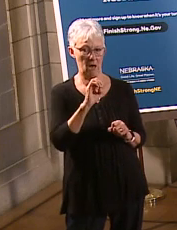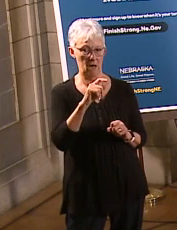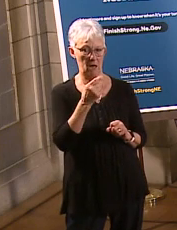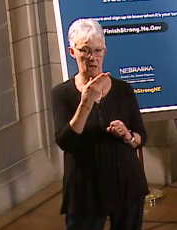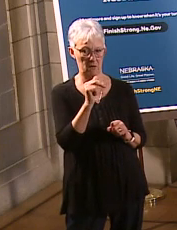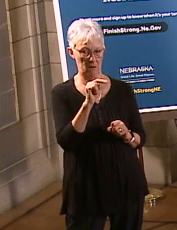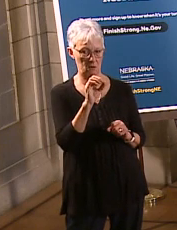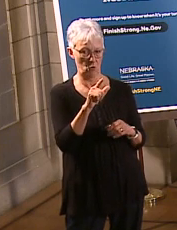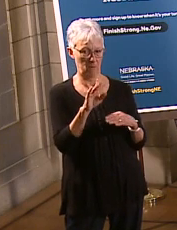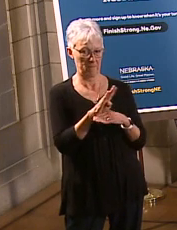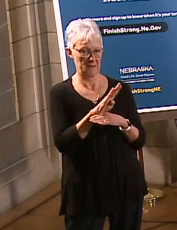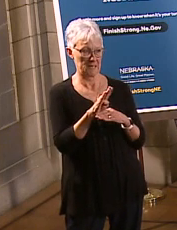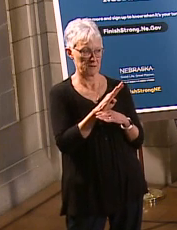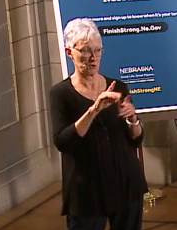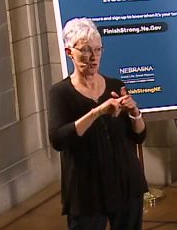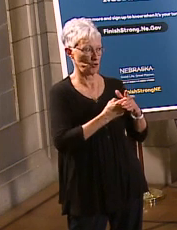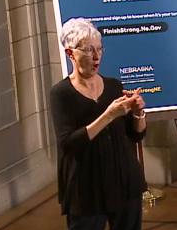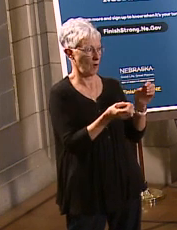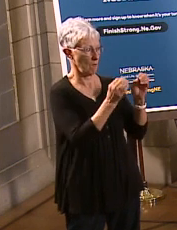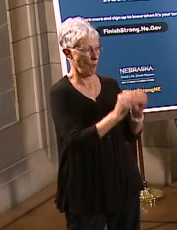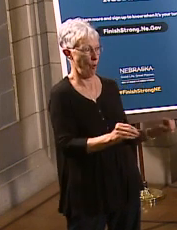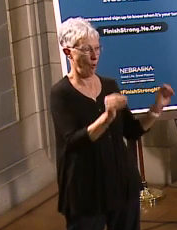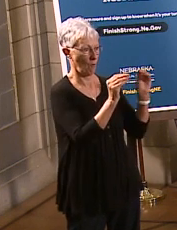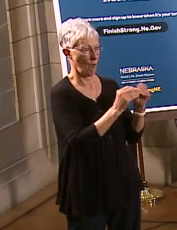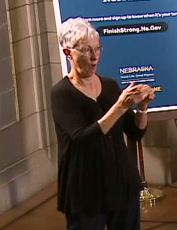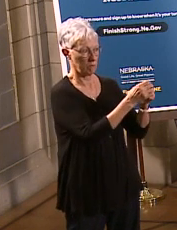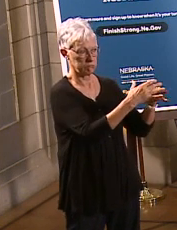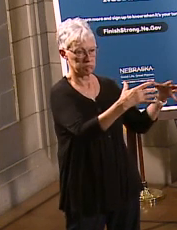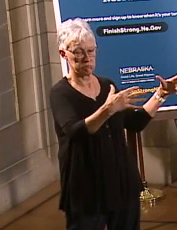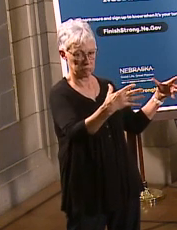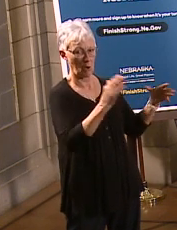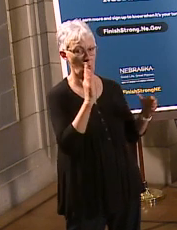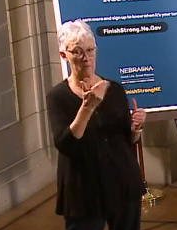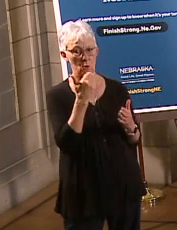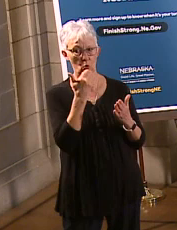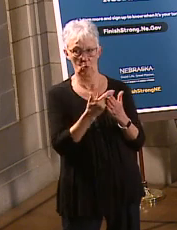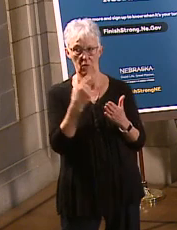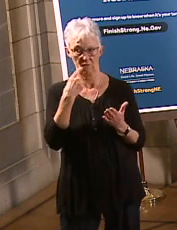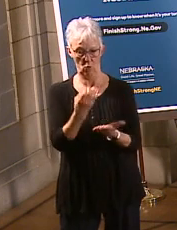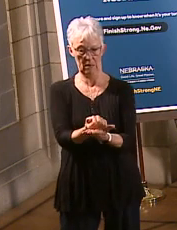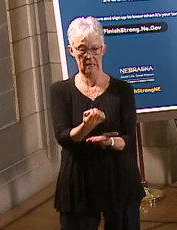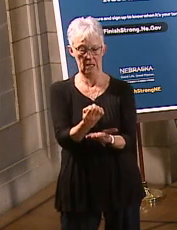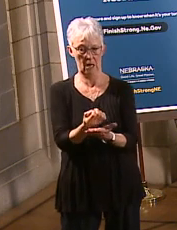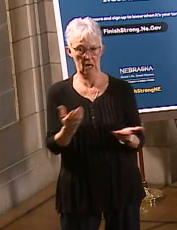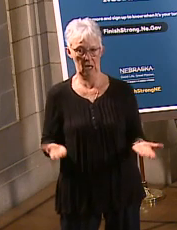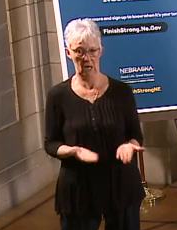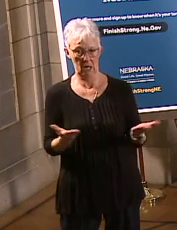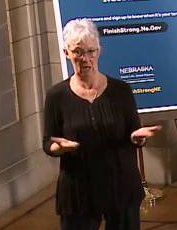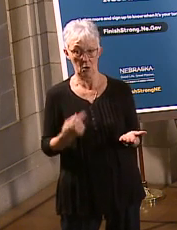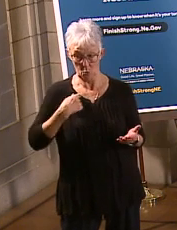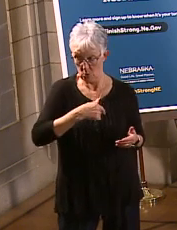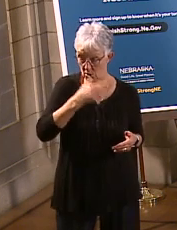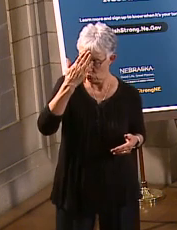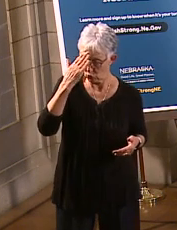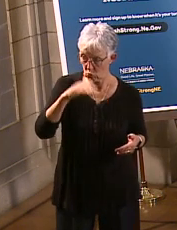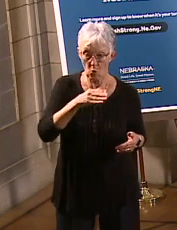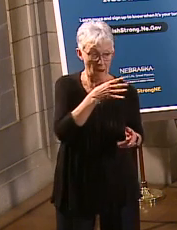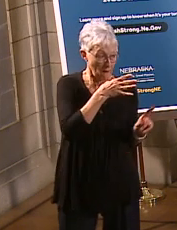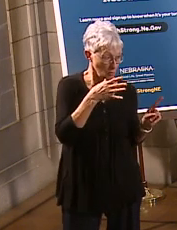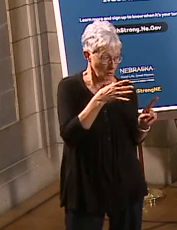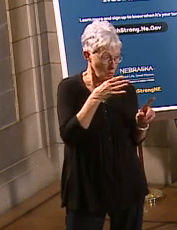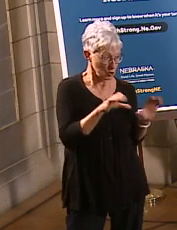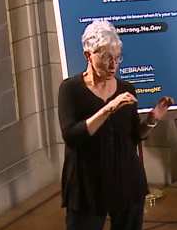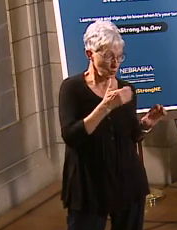again. And that would be fantastic for the economy of the state of Nebraska. As we all know, when agriculture's doing well, the whole state's doing